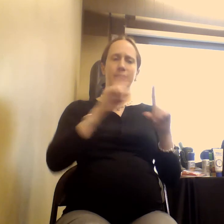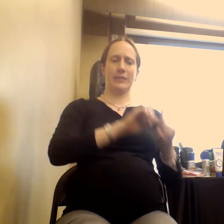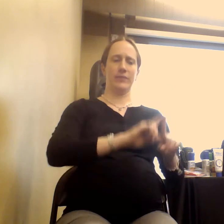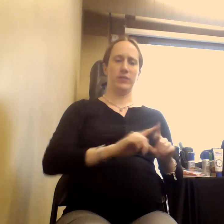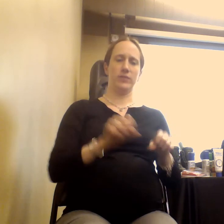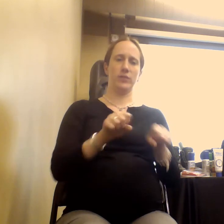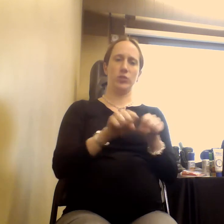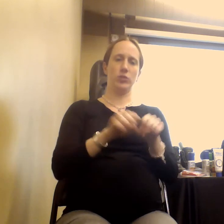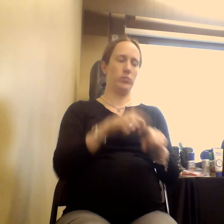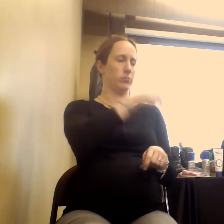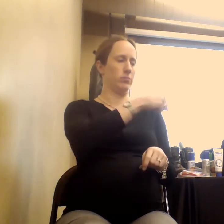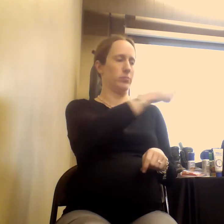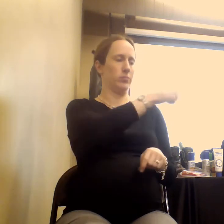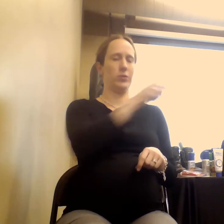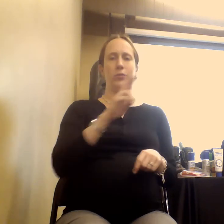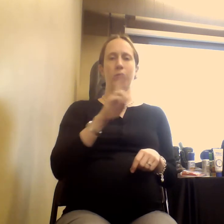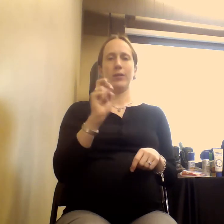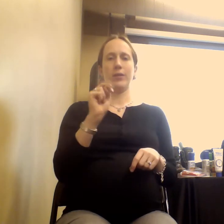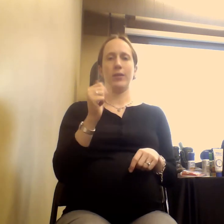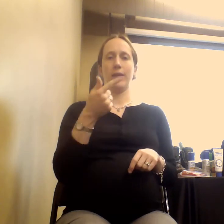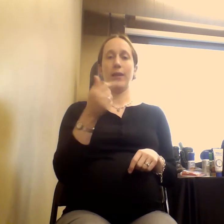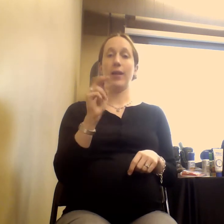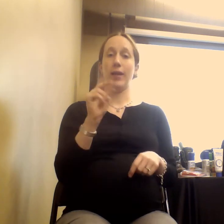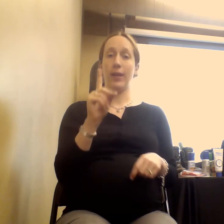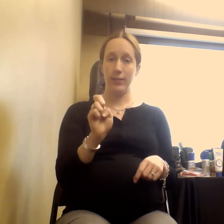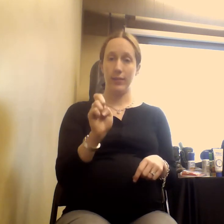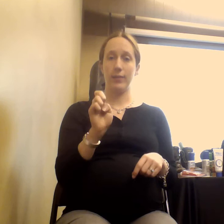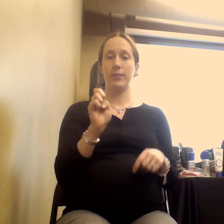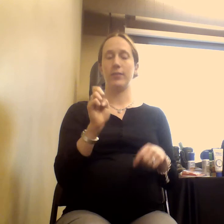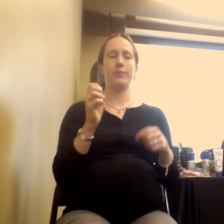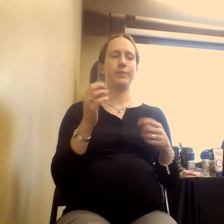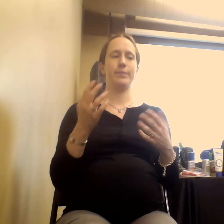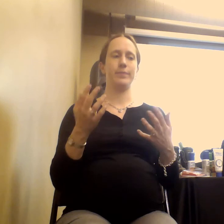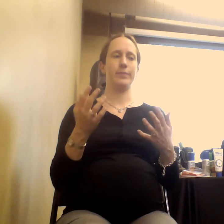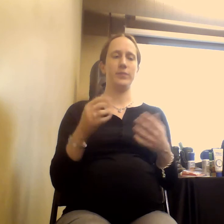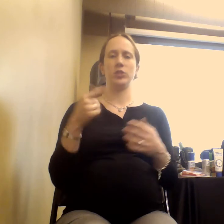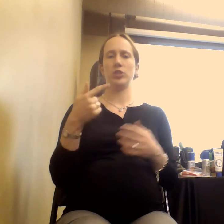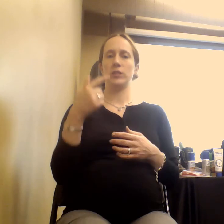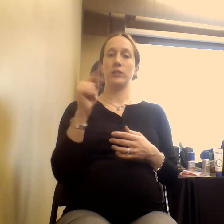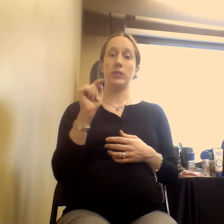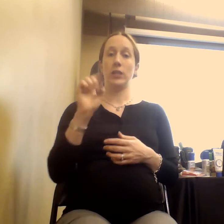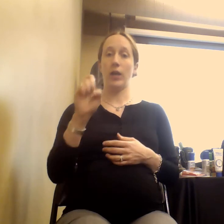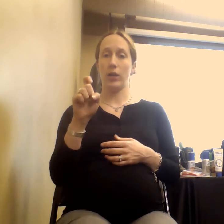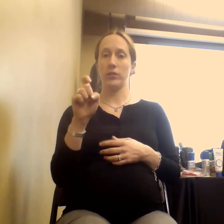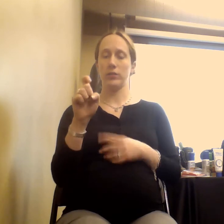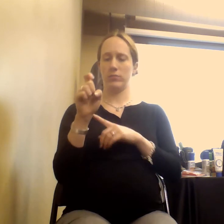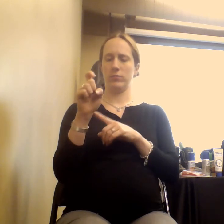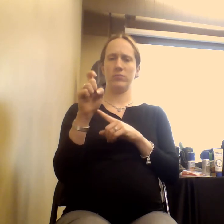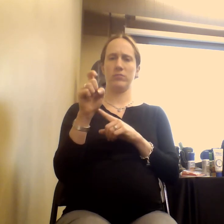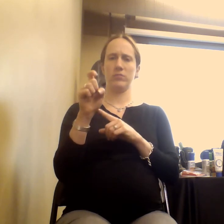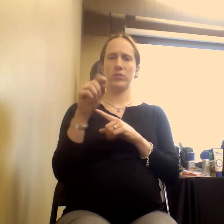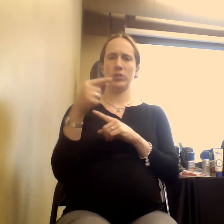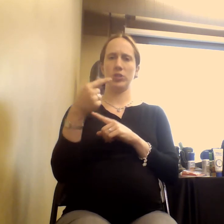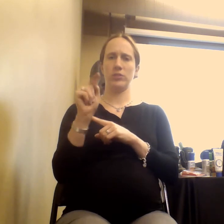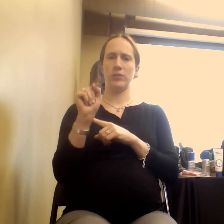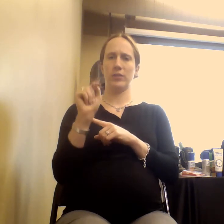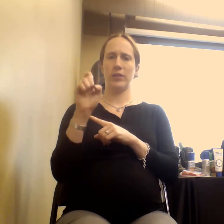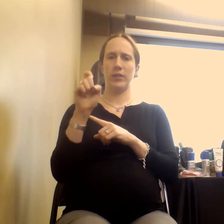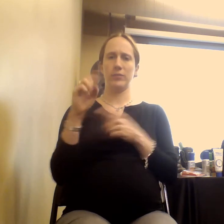Renegade GTX. 2 different companies still using the same nomenclature, GTX. GTX basically means there's a